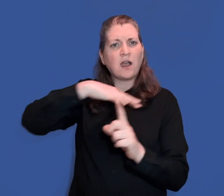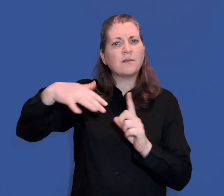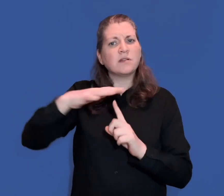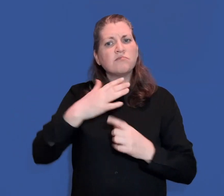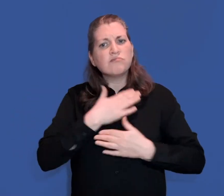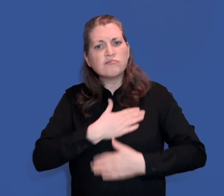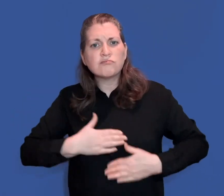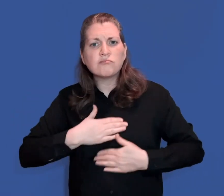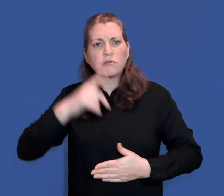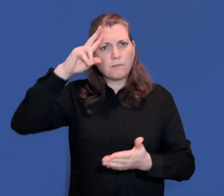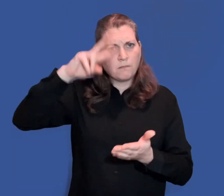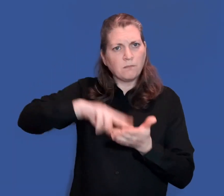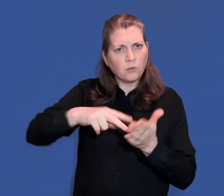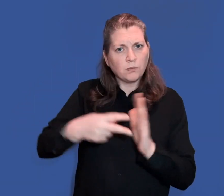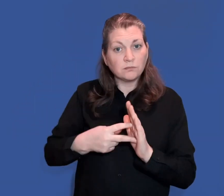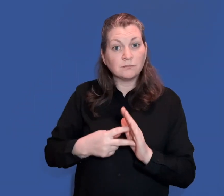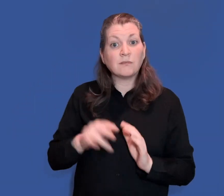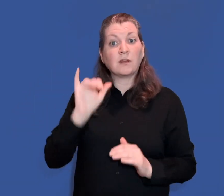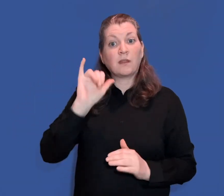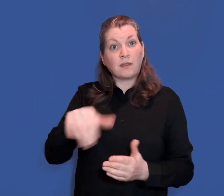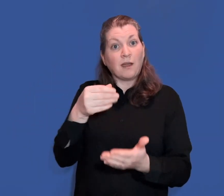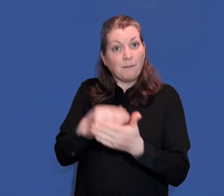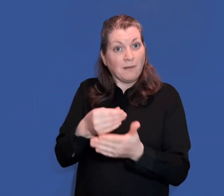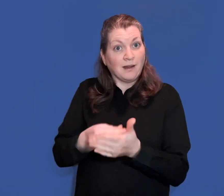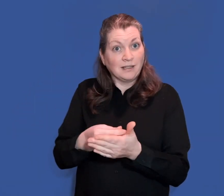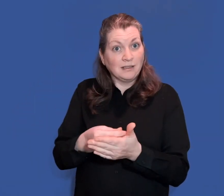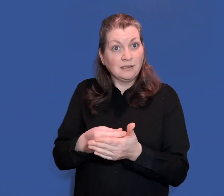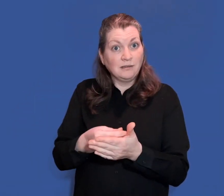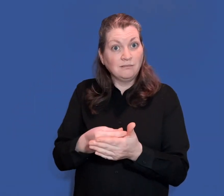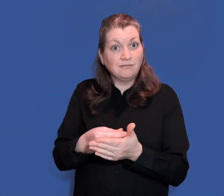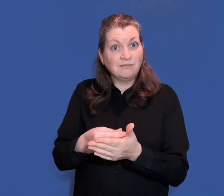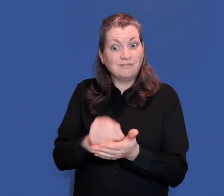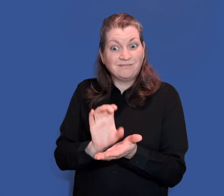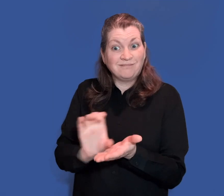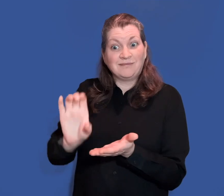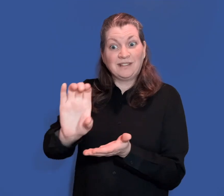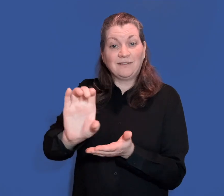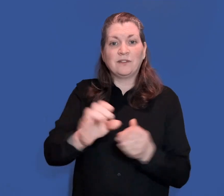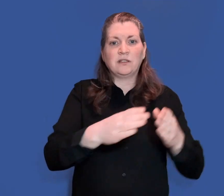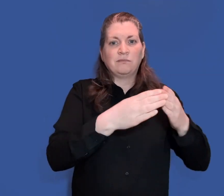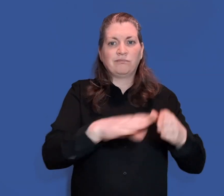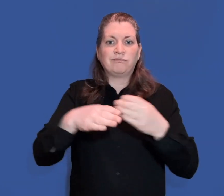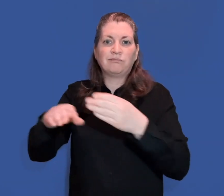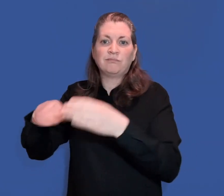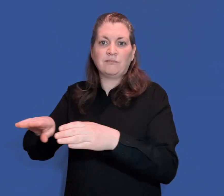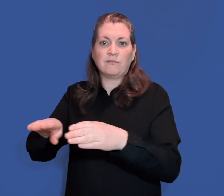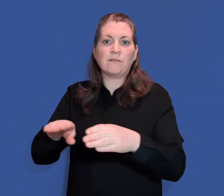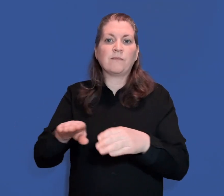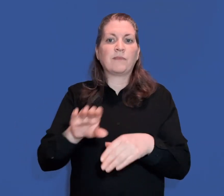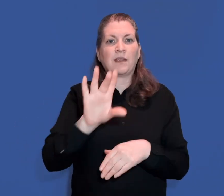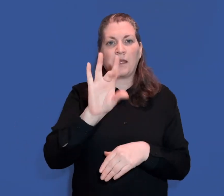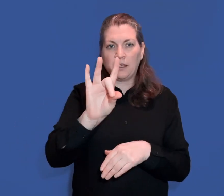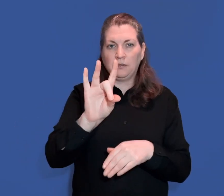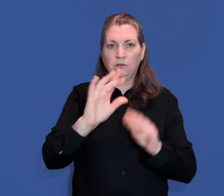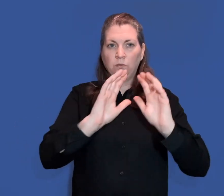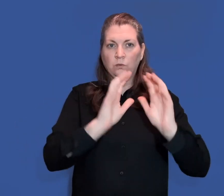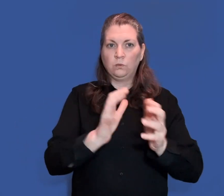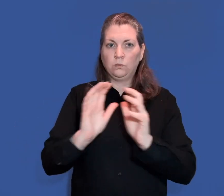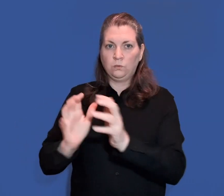Its purpose is for the environmental and recreational purposes to be allocated in 8 different categories.